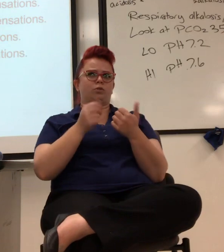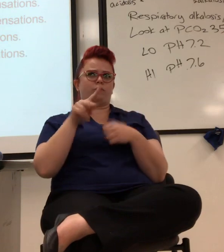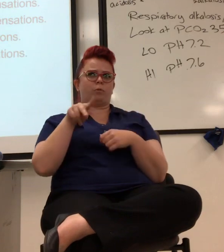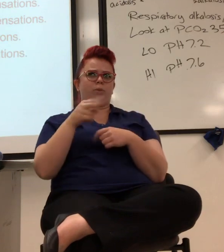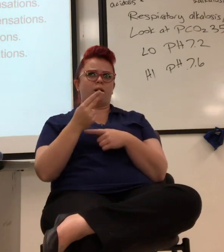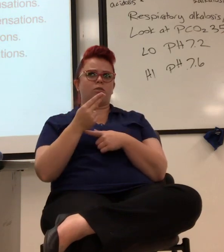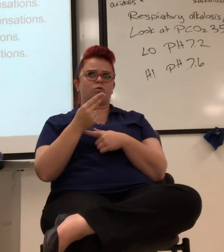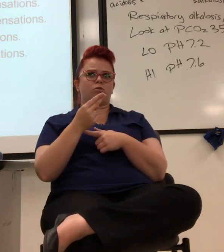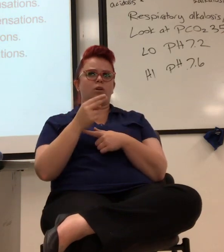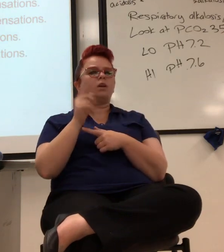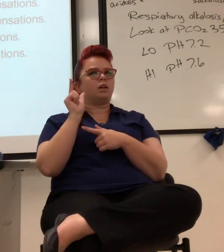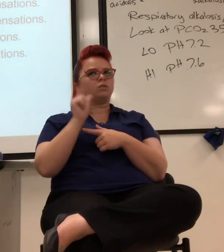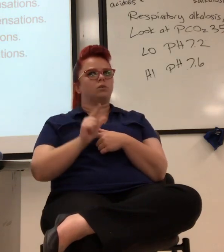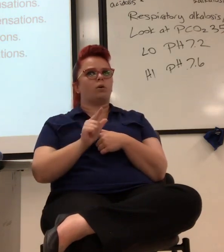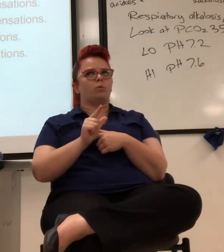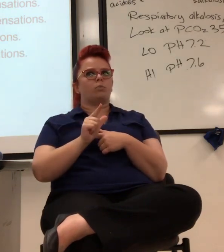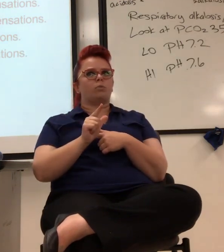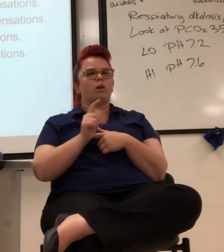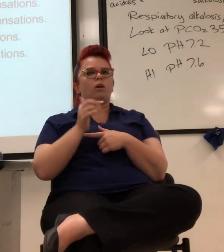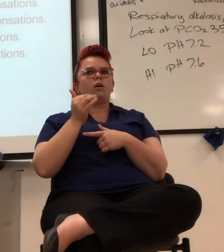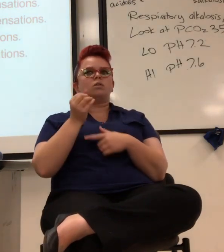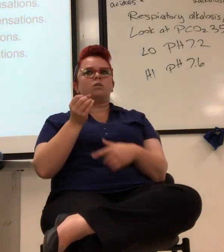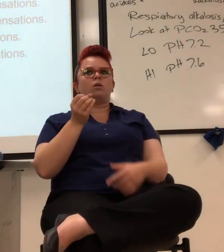So let's say the blood work comes back